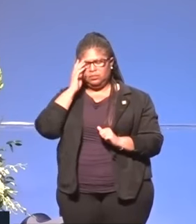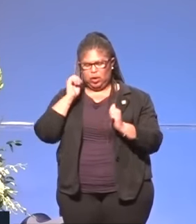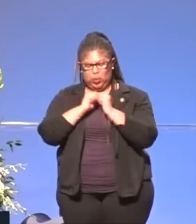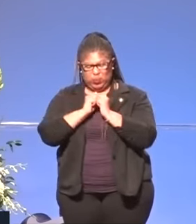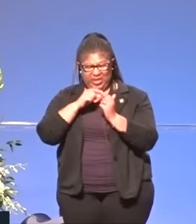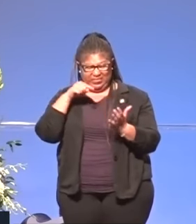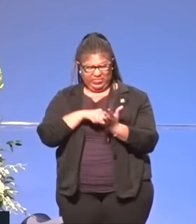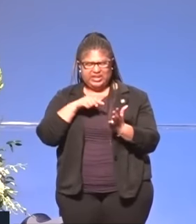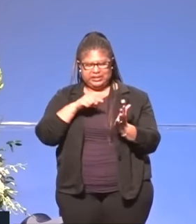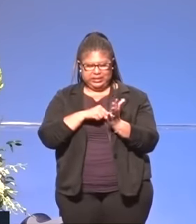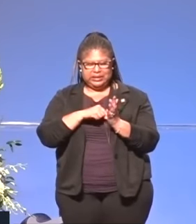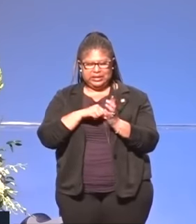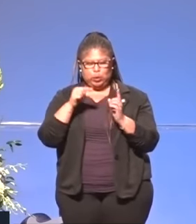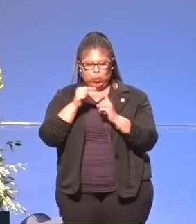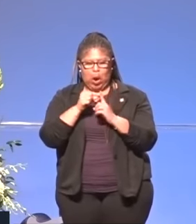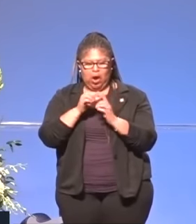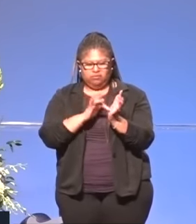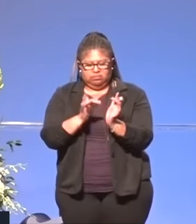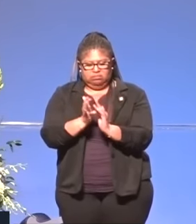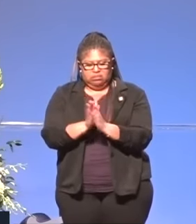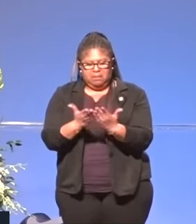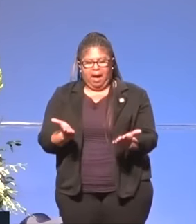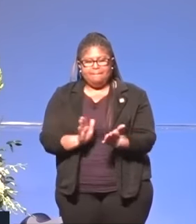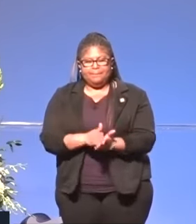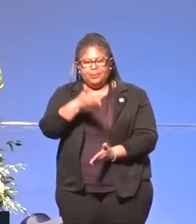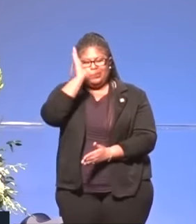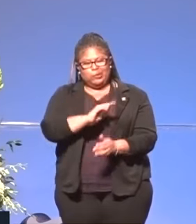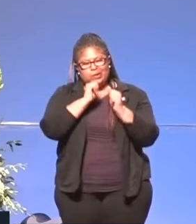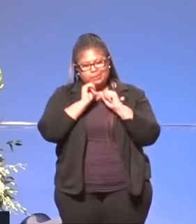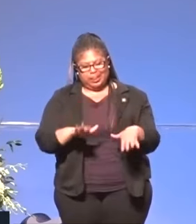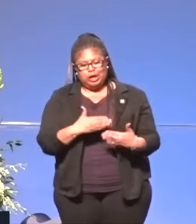these words. God bless you.